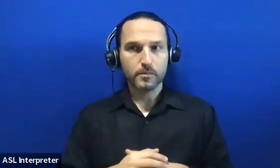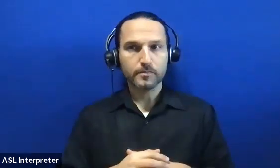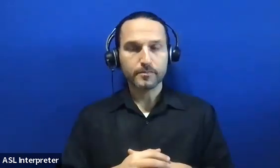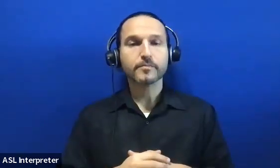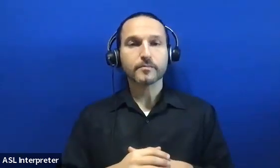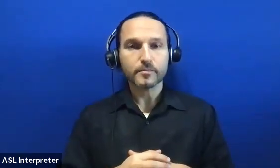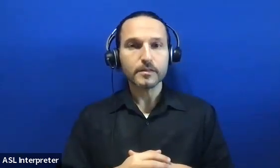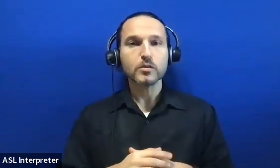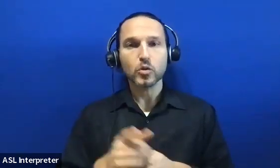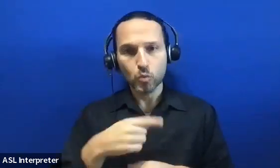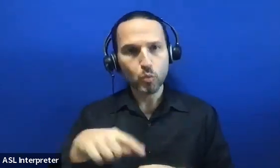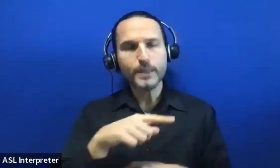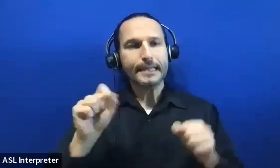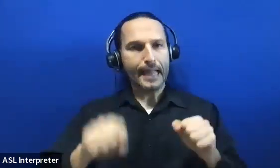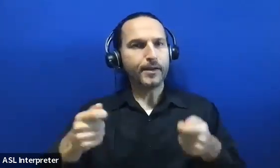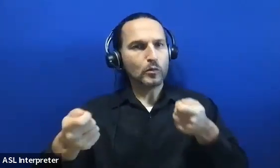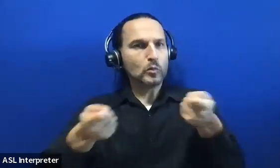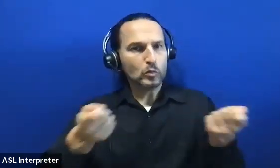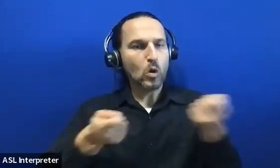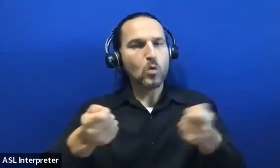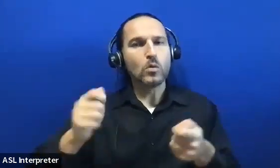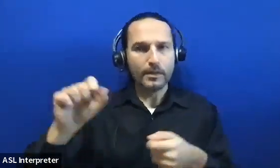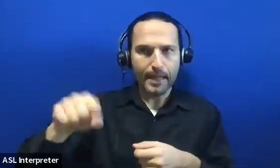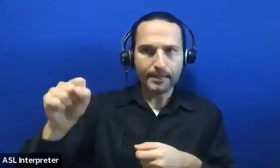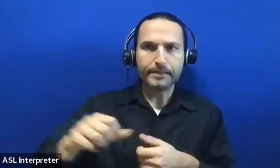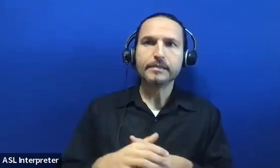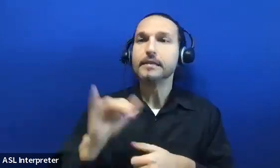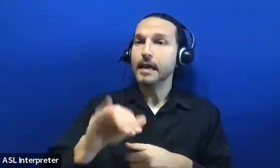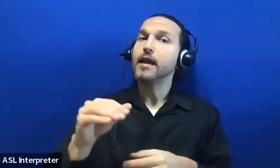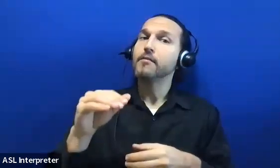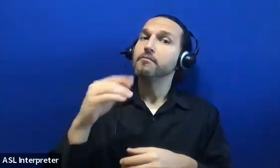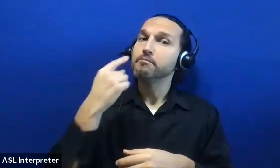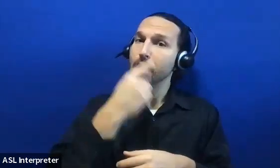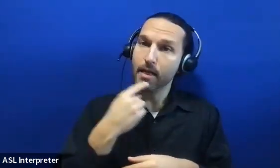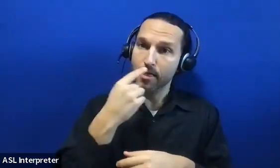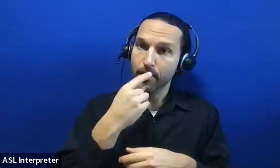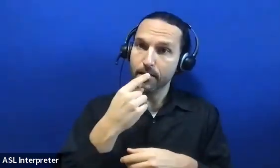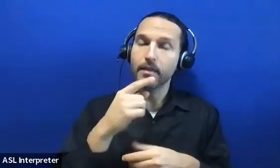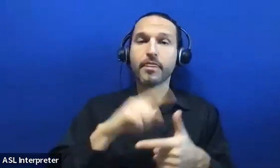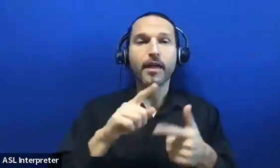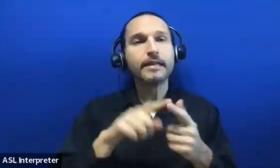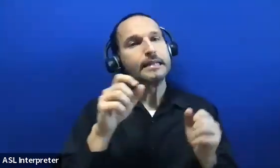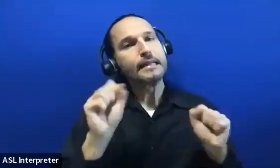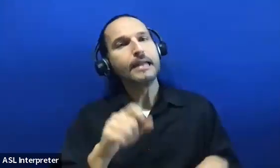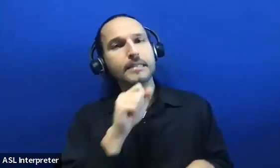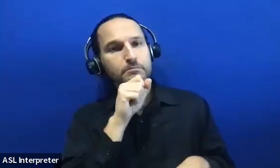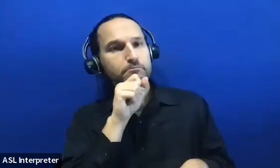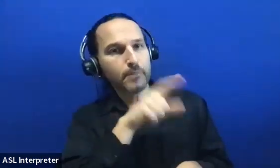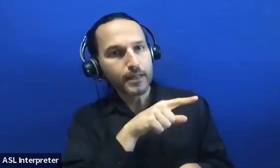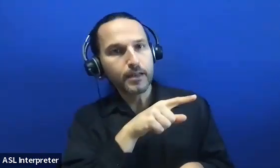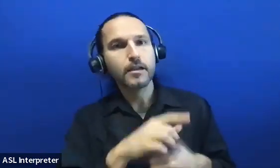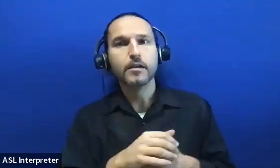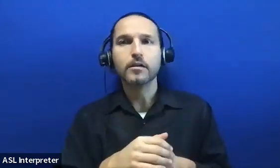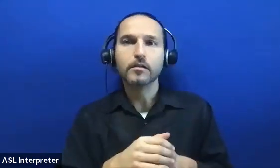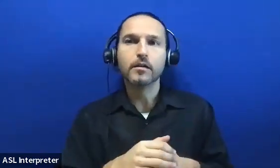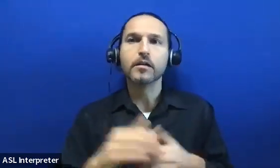This is something we have control over. We can put something in our mouth, and then we can spit it out, or we